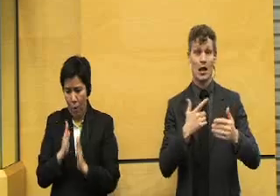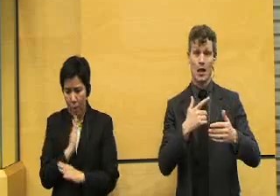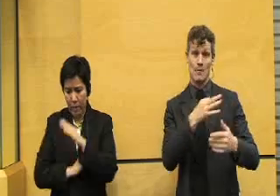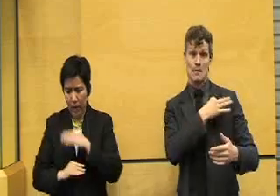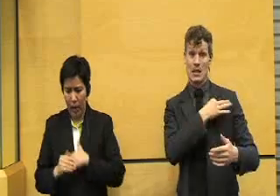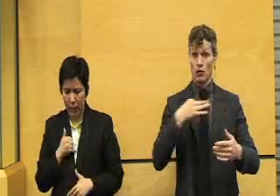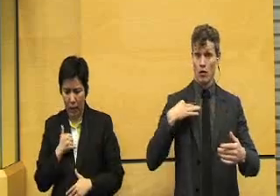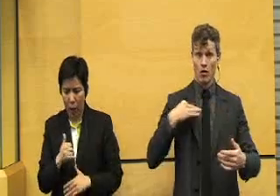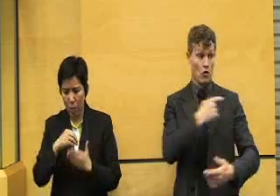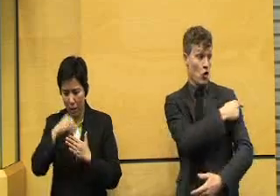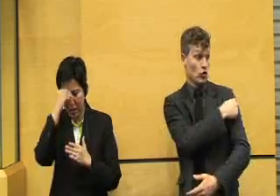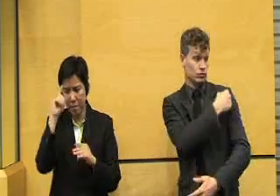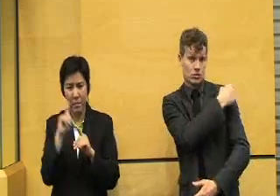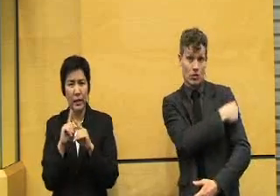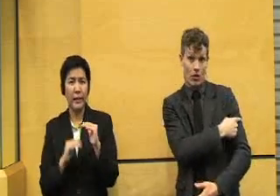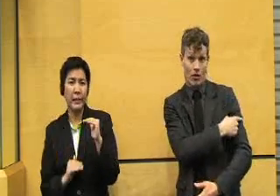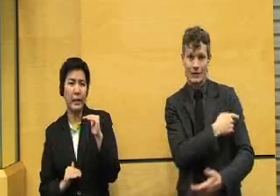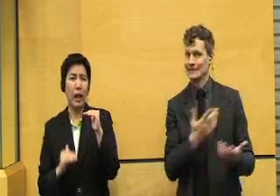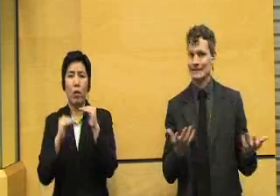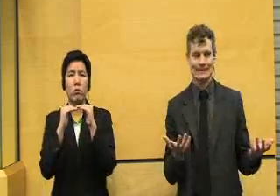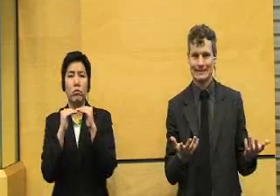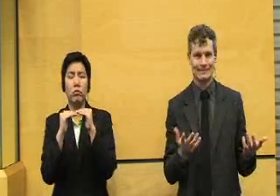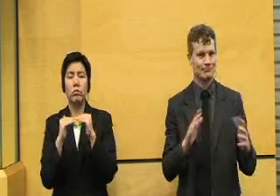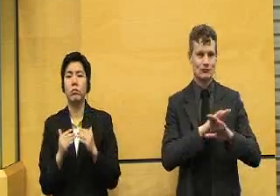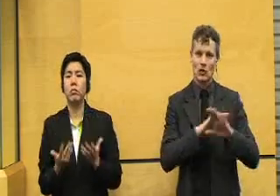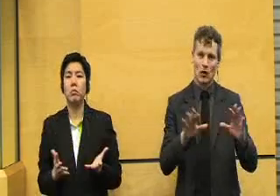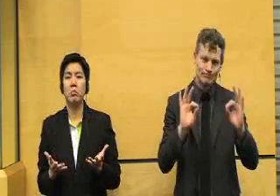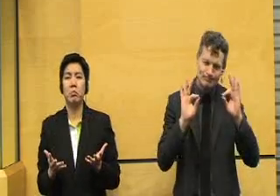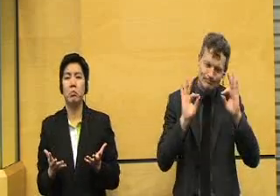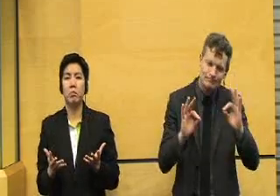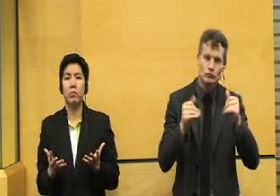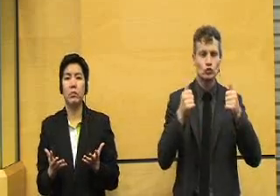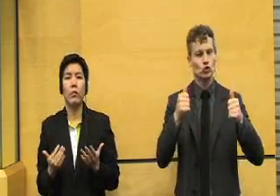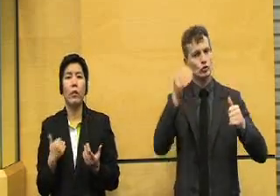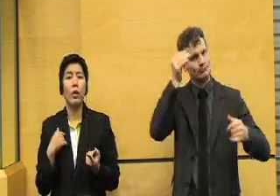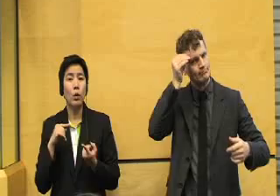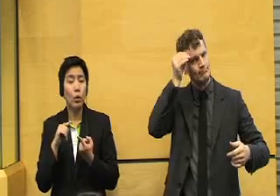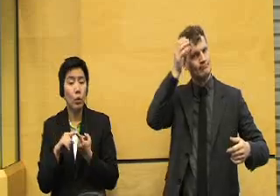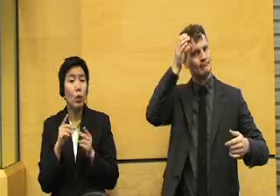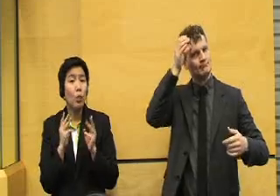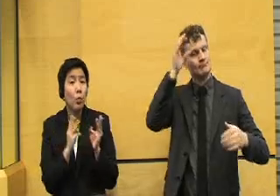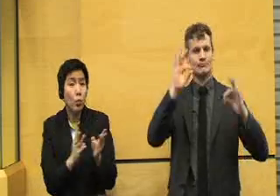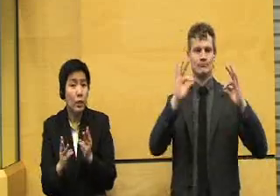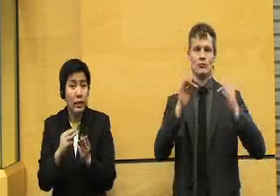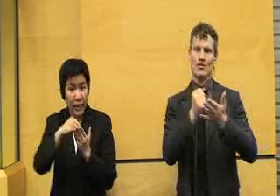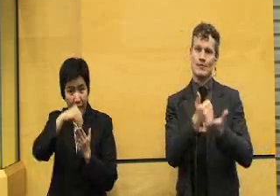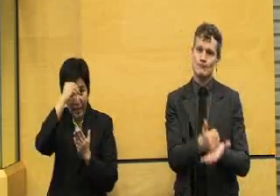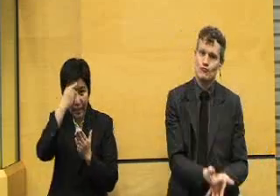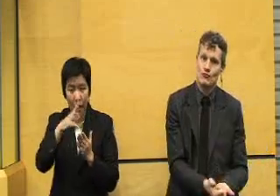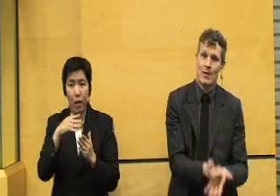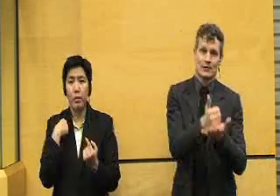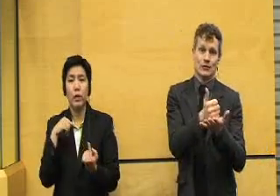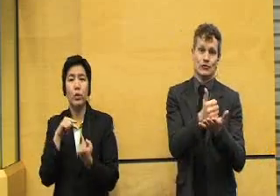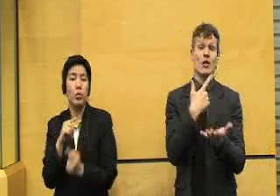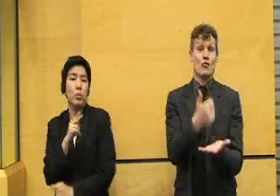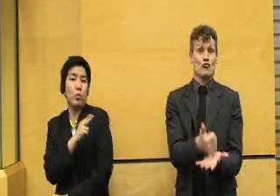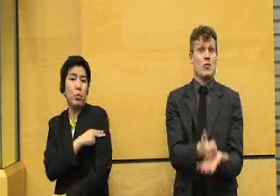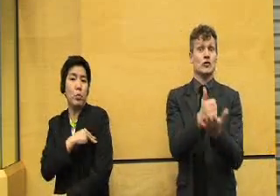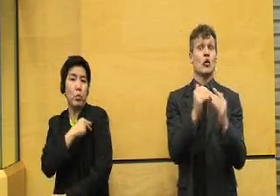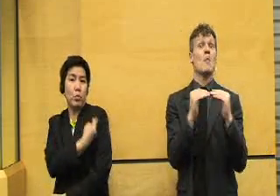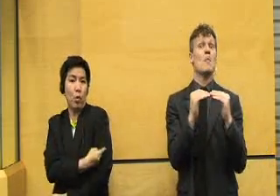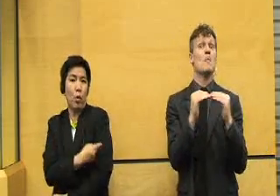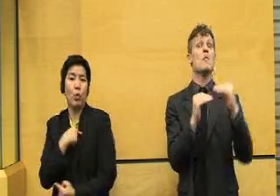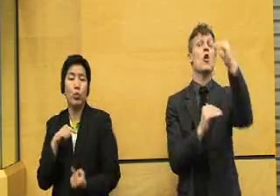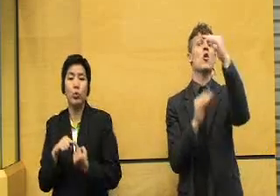provincial hospitals do not have enough expertise for rehabilitation. The rehabilitation services are mostly for mobility